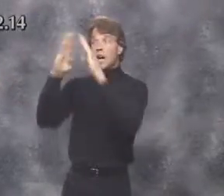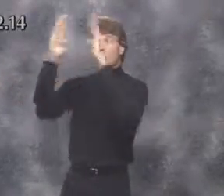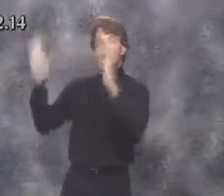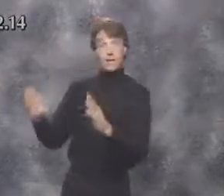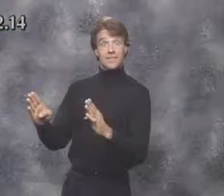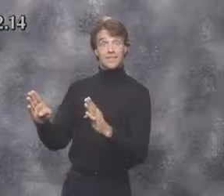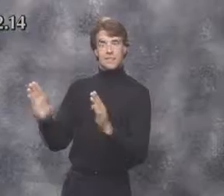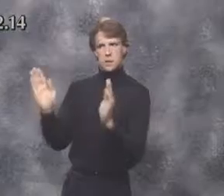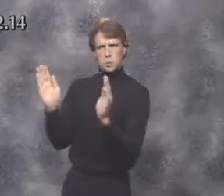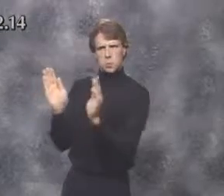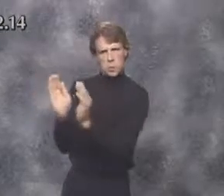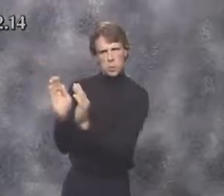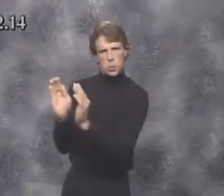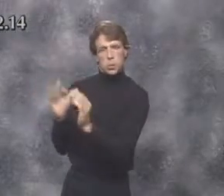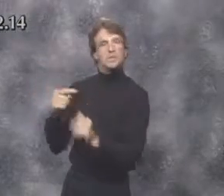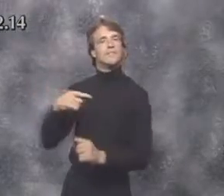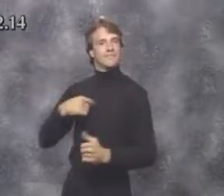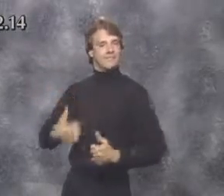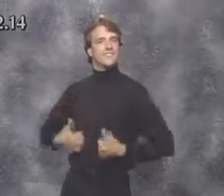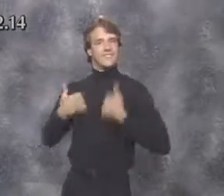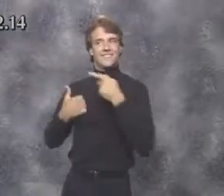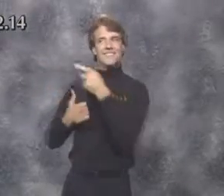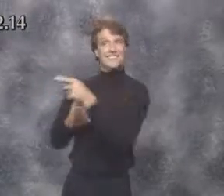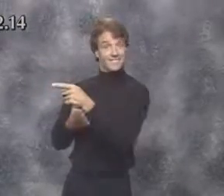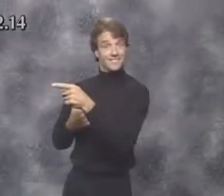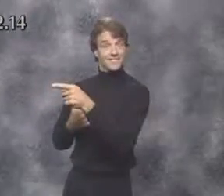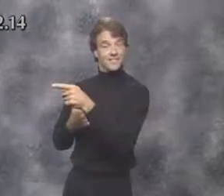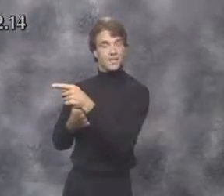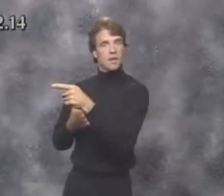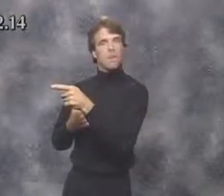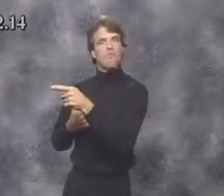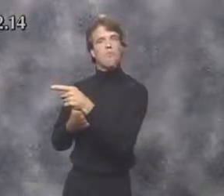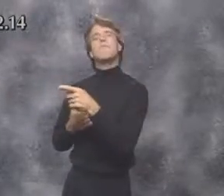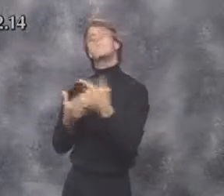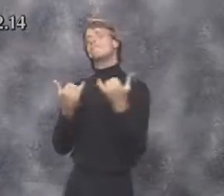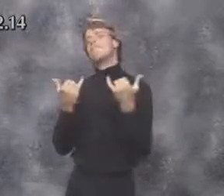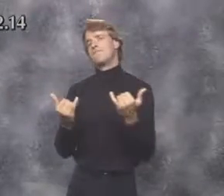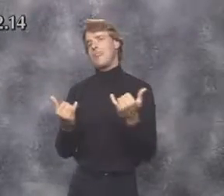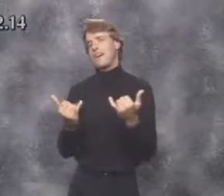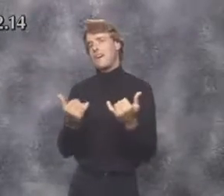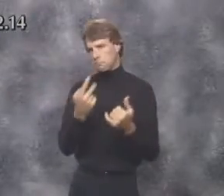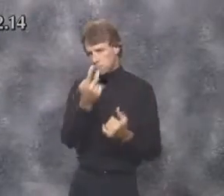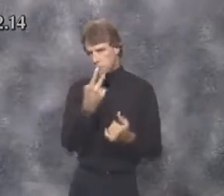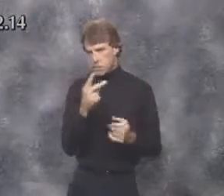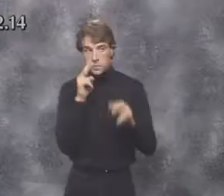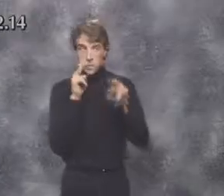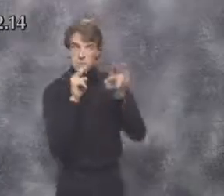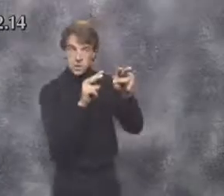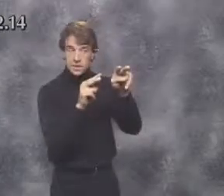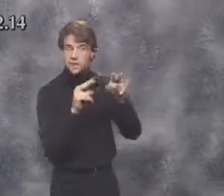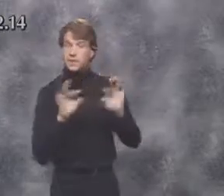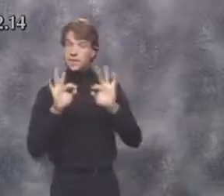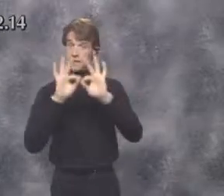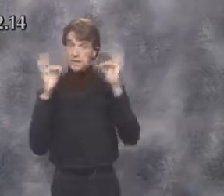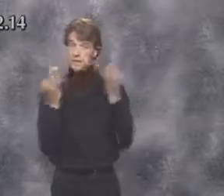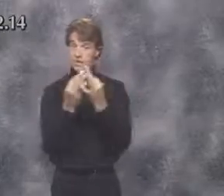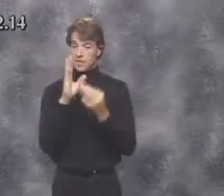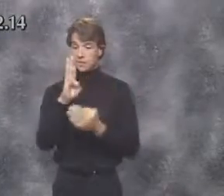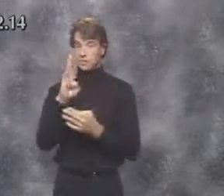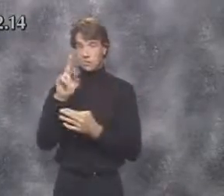ASL would say, house, small, me live. Now, let's look at the